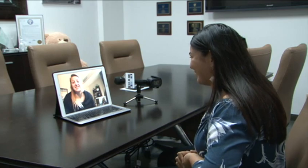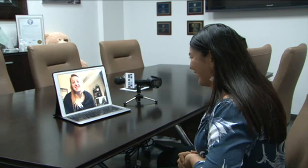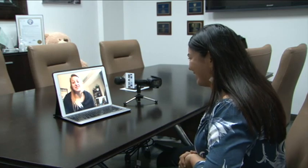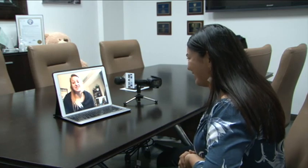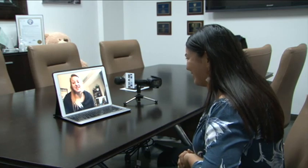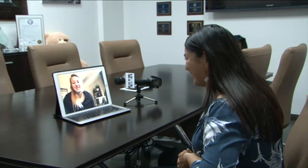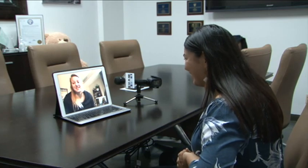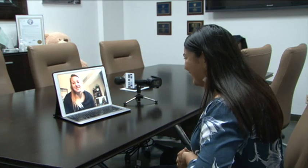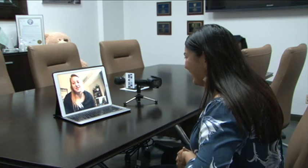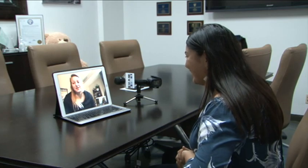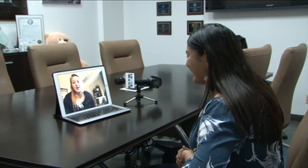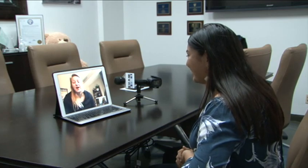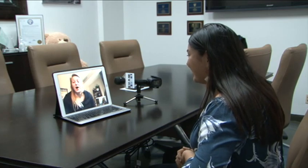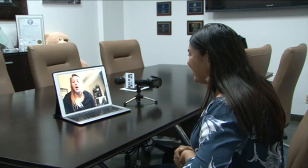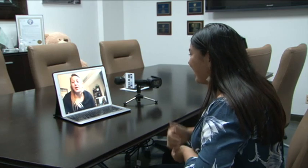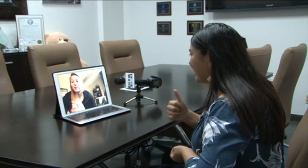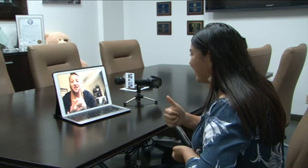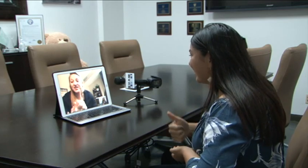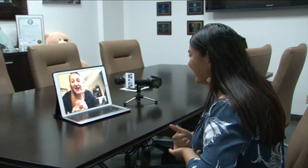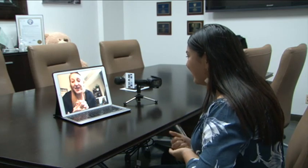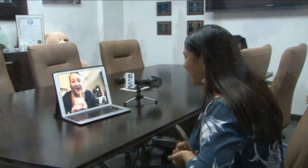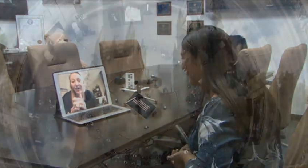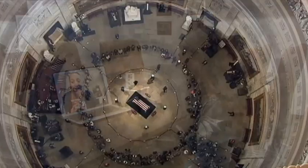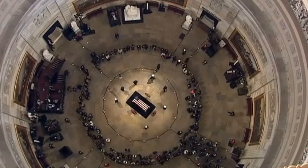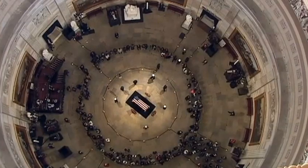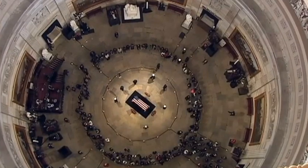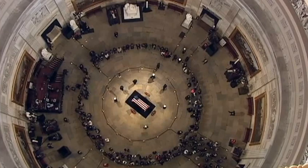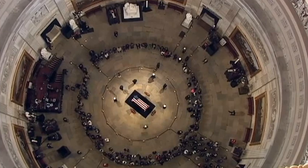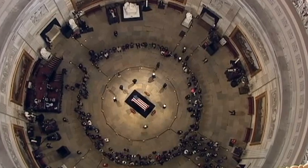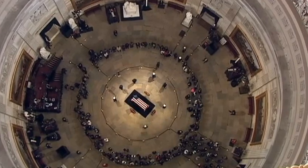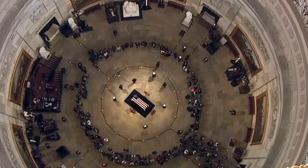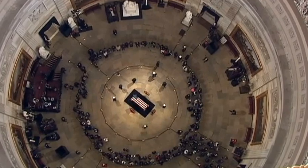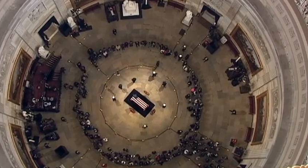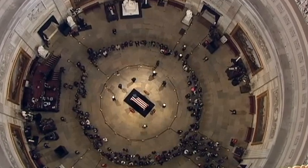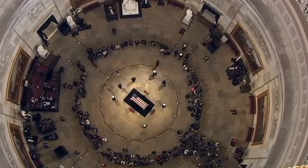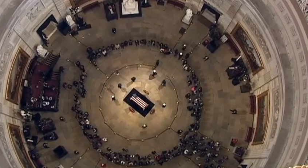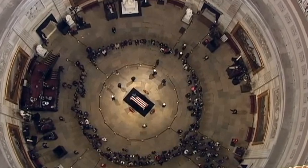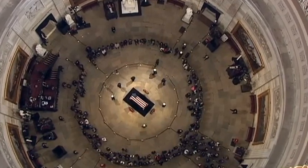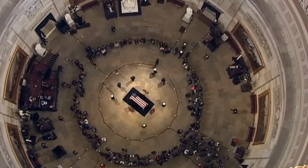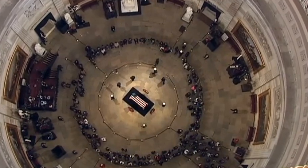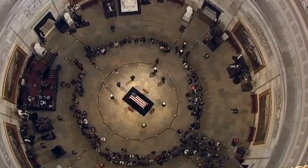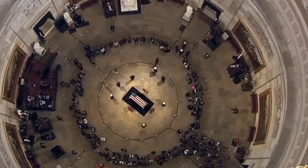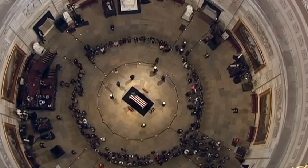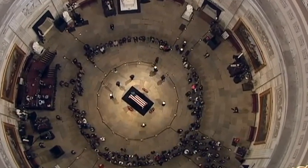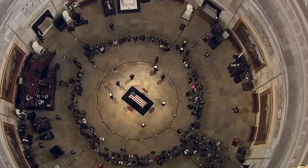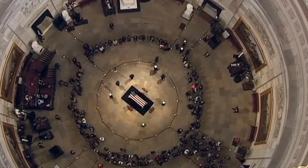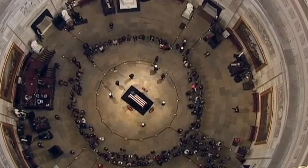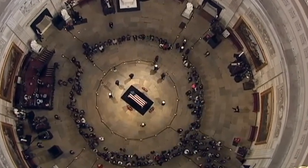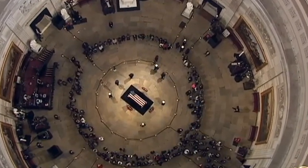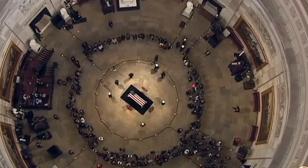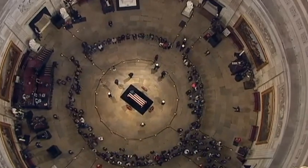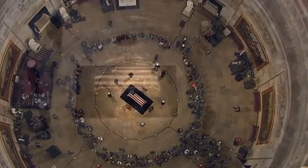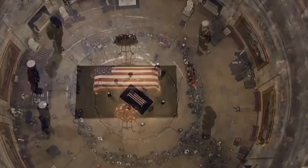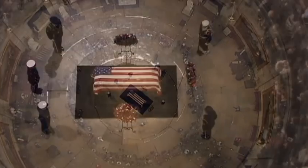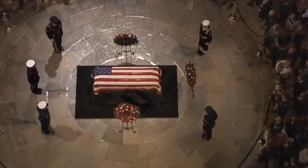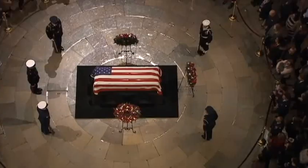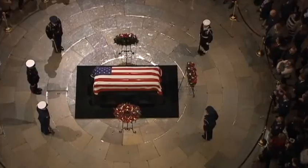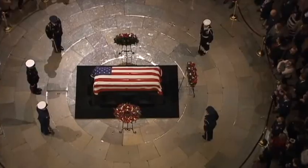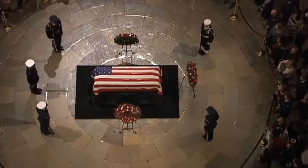on island, hoping that with the proper direction, Guam can be a leader in accessibility and inclusion. Reporting for Guam's East